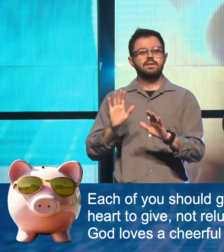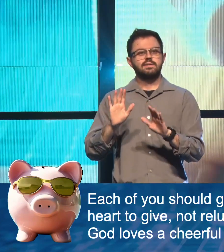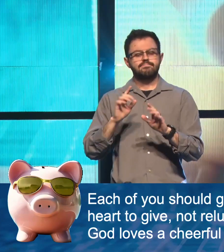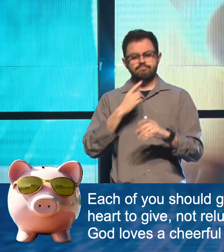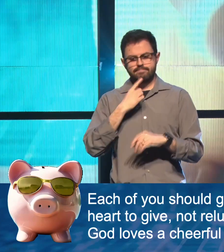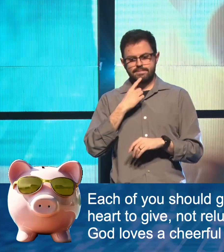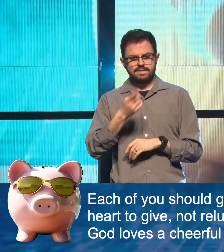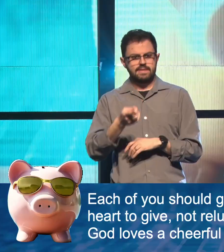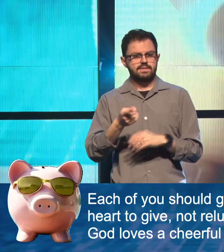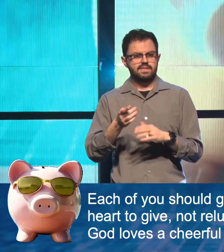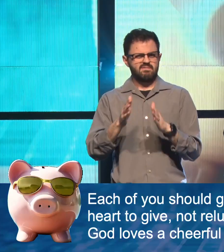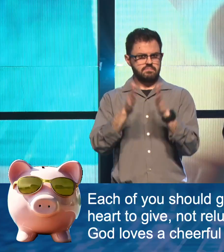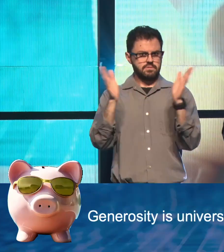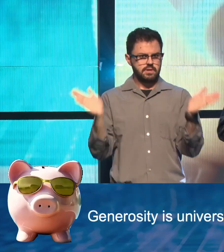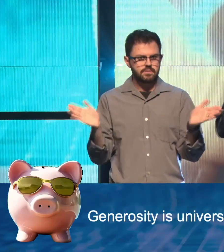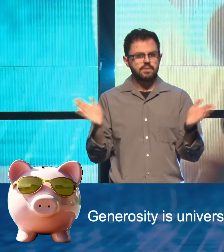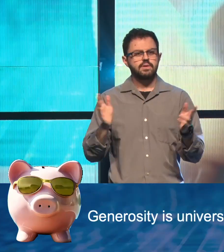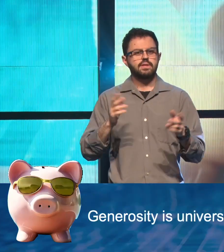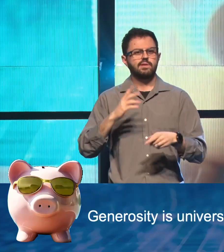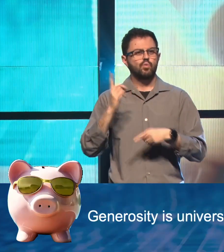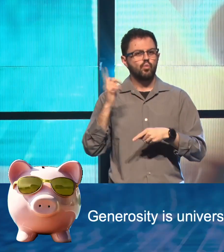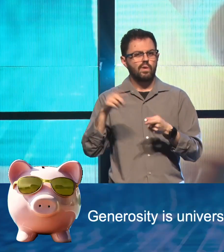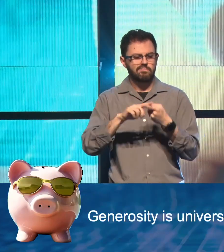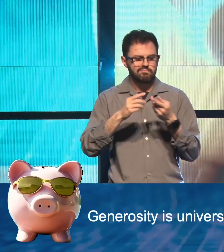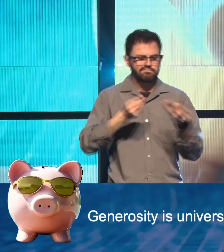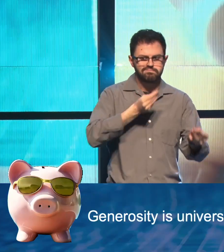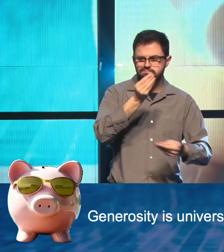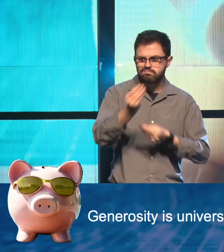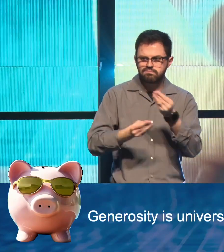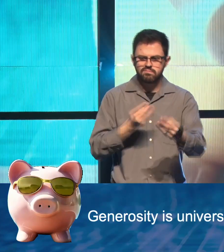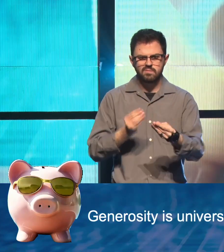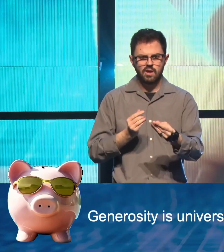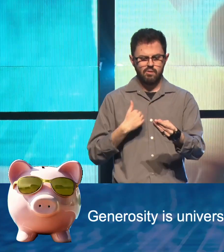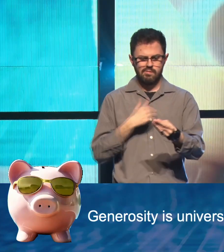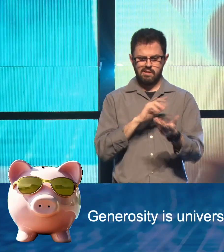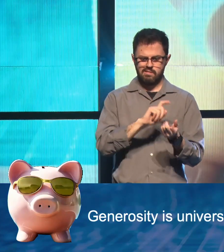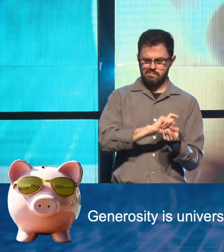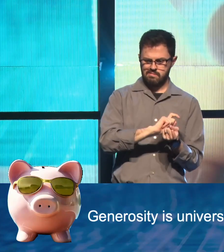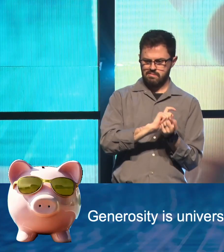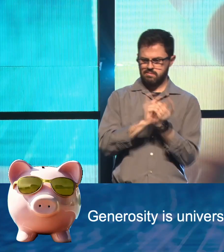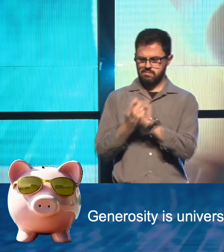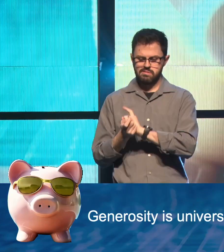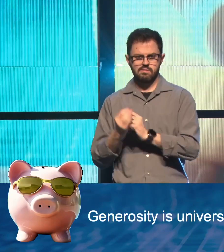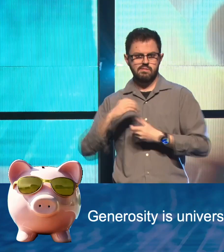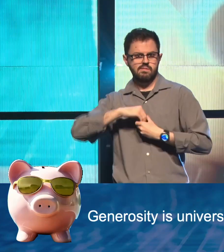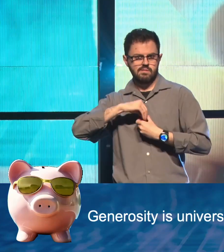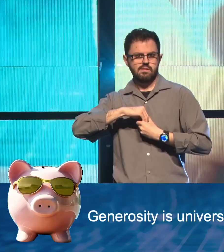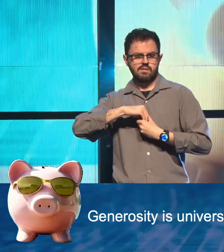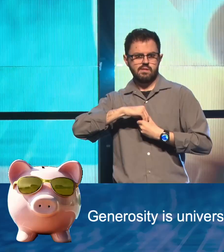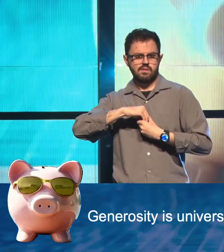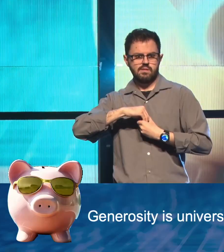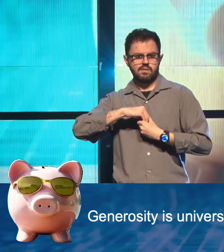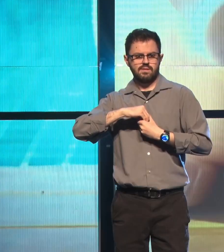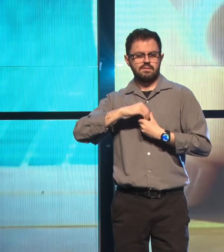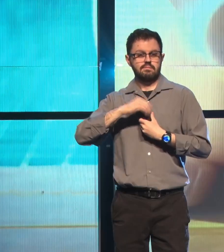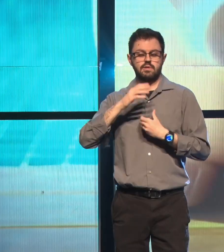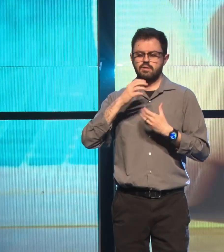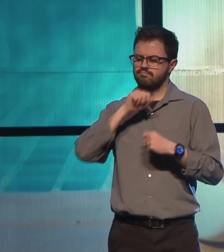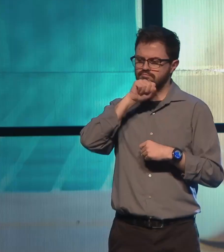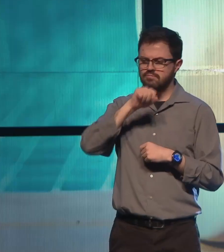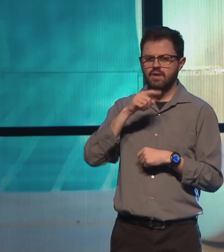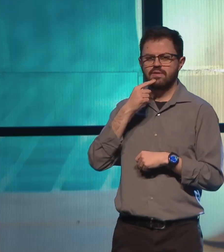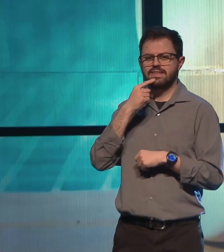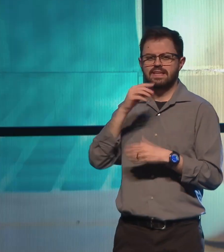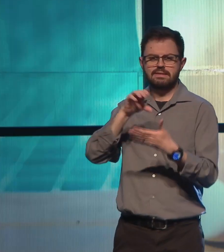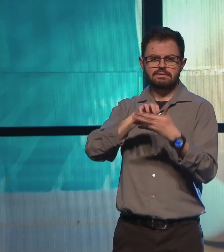is transformative. It changes us. I love that it says whoever sows. It's not